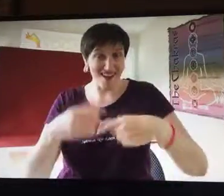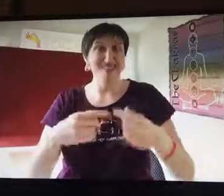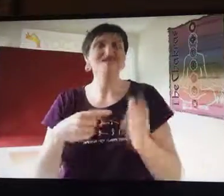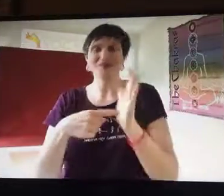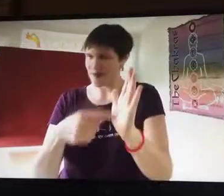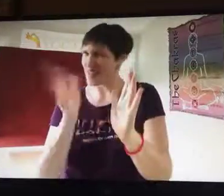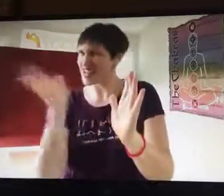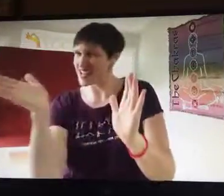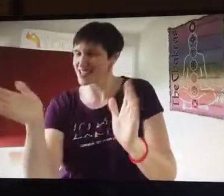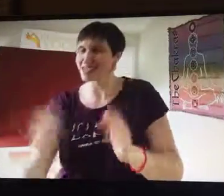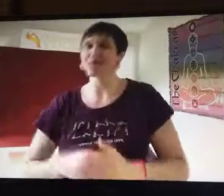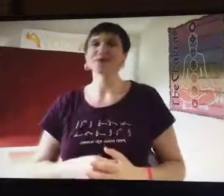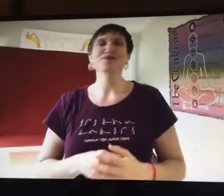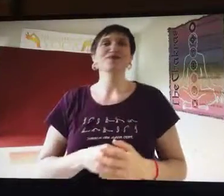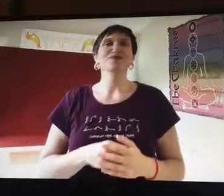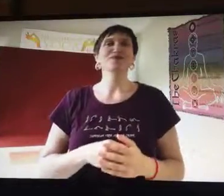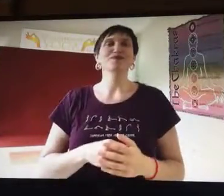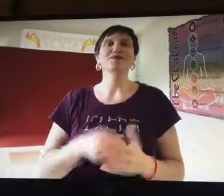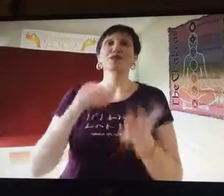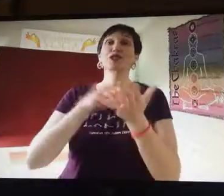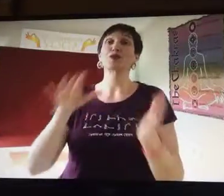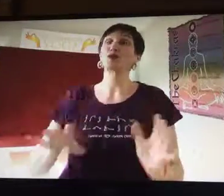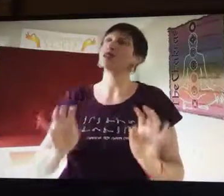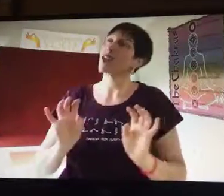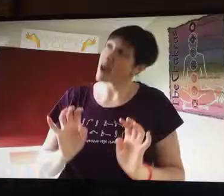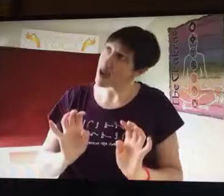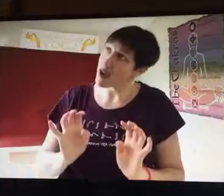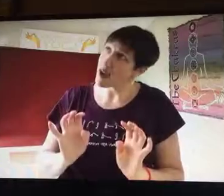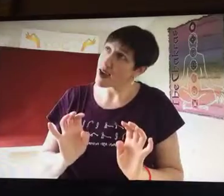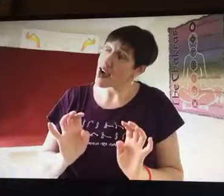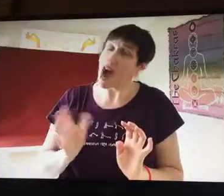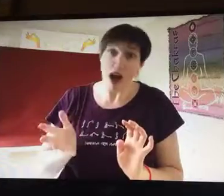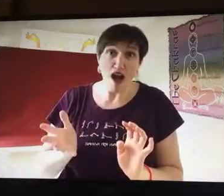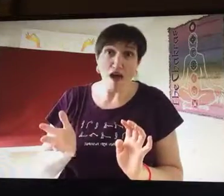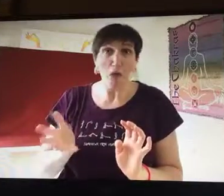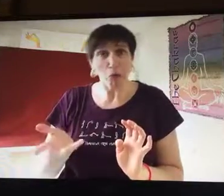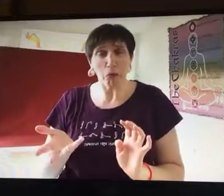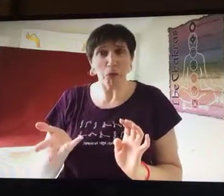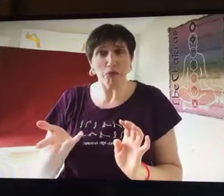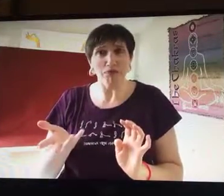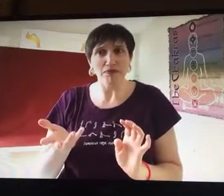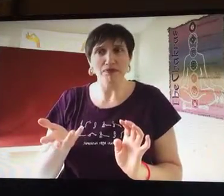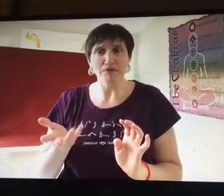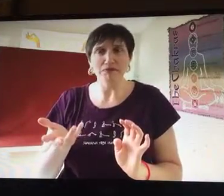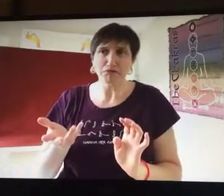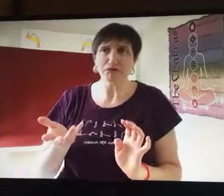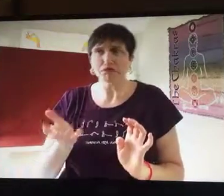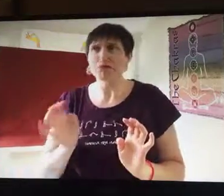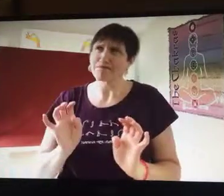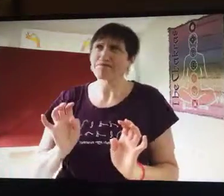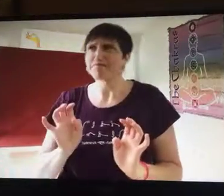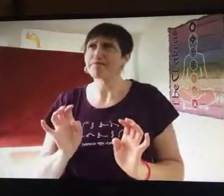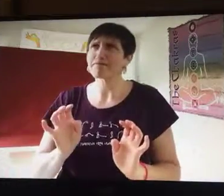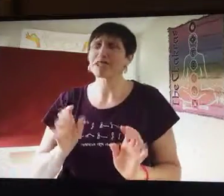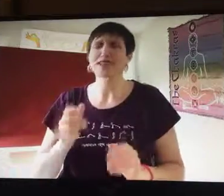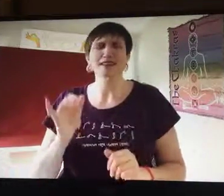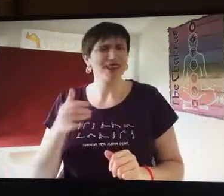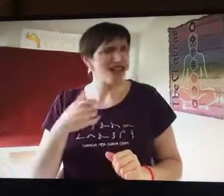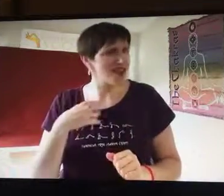So I was excited. I'll show that. I was excited for this sign. I'll show it later. The students were,